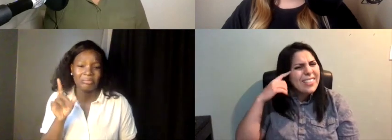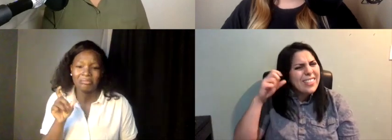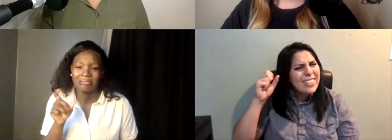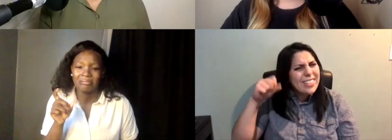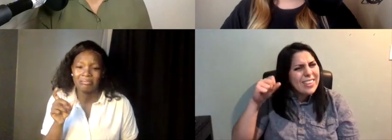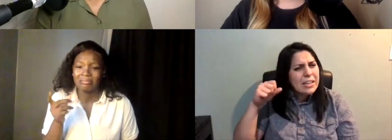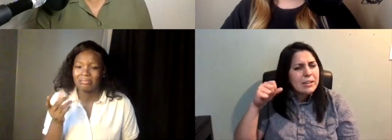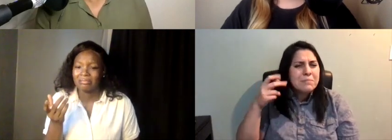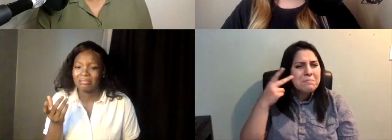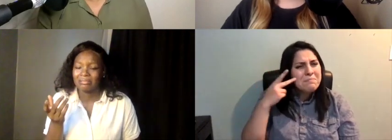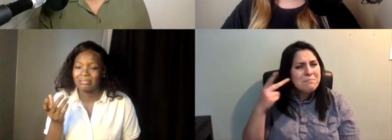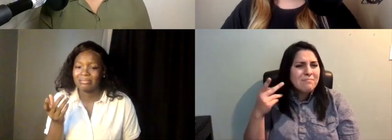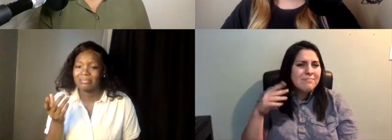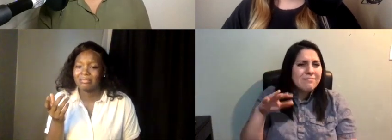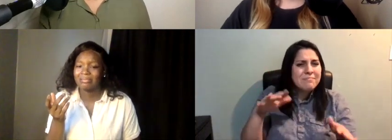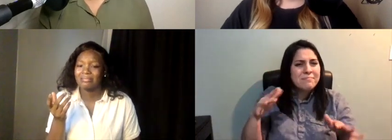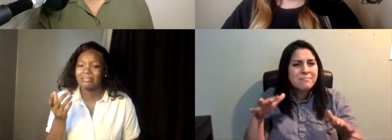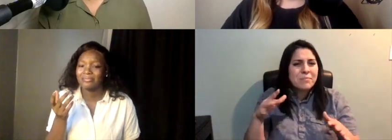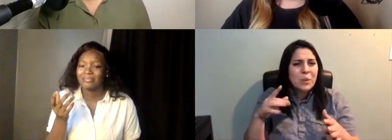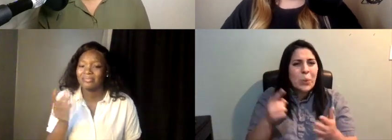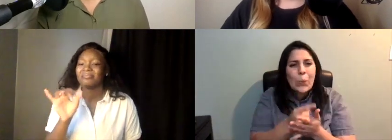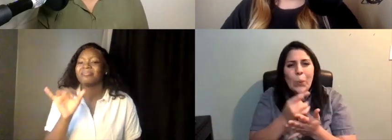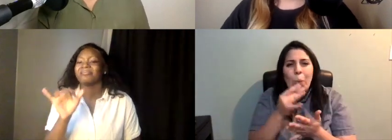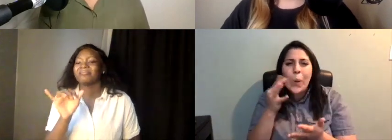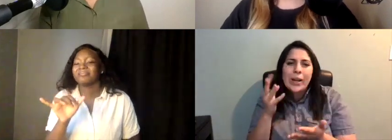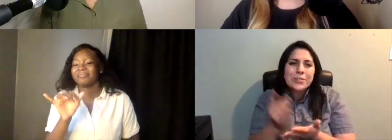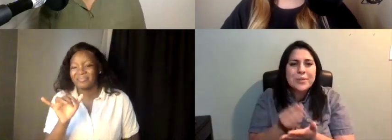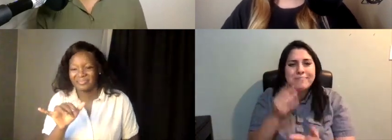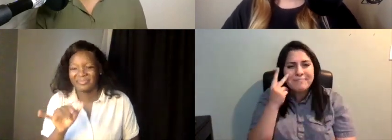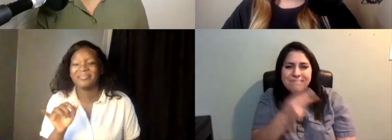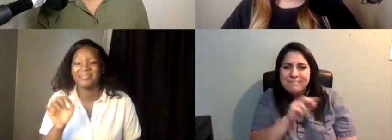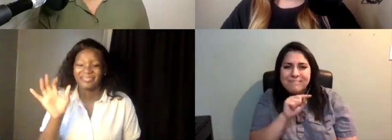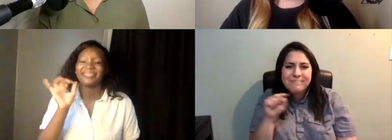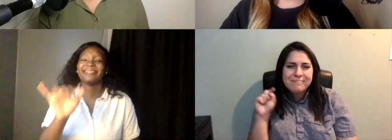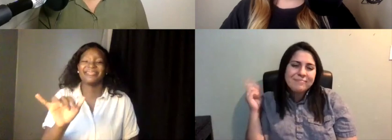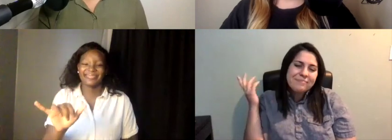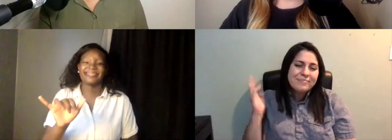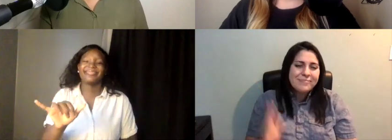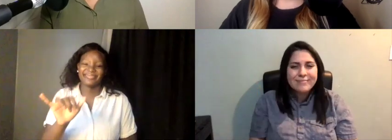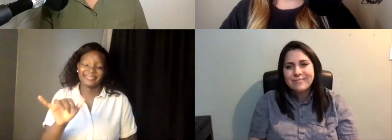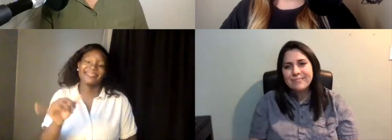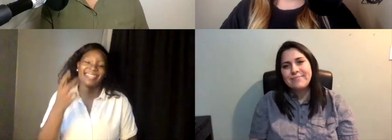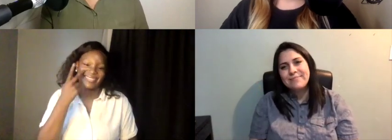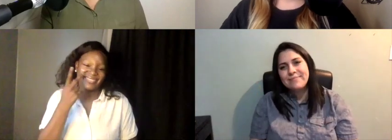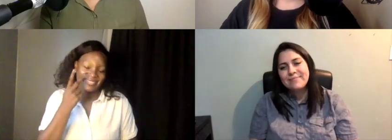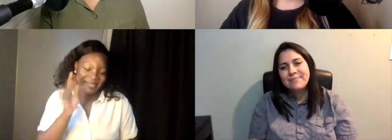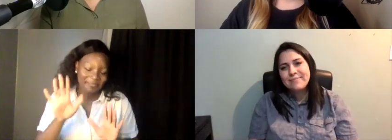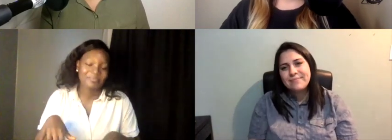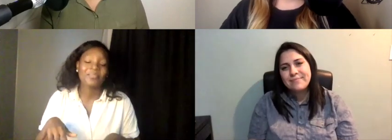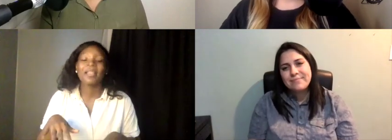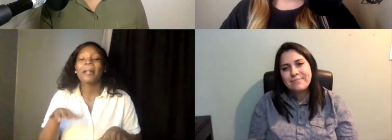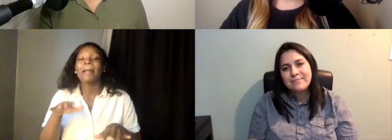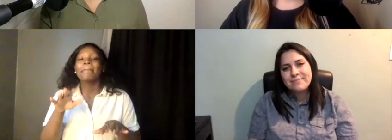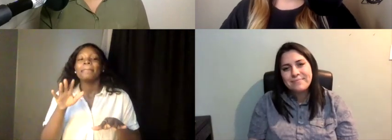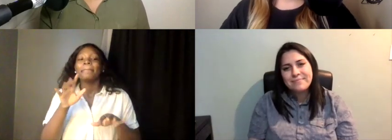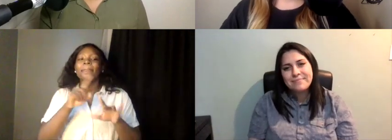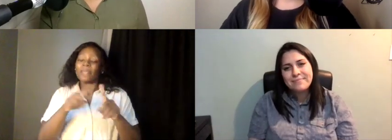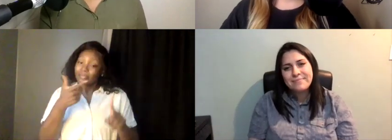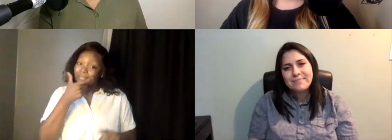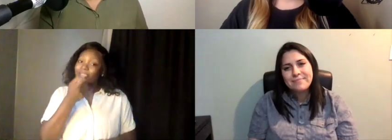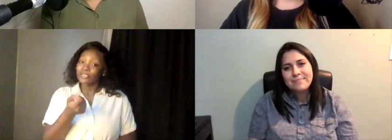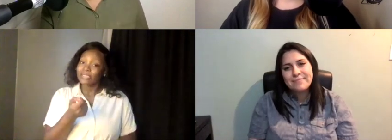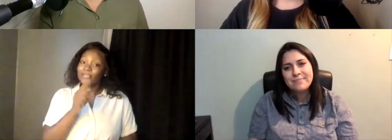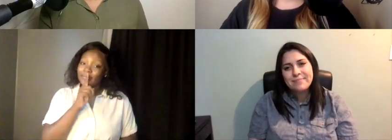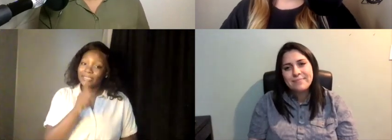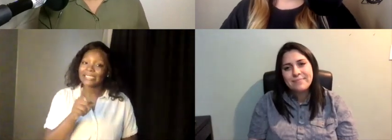there. Yeah. I've seen the logo. Yeah. But point being, I think it's always just really interesting. I think as like